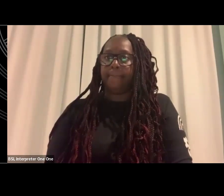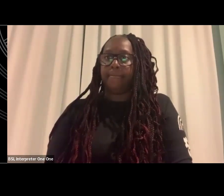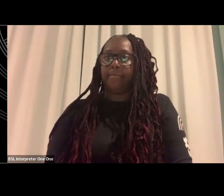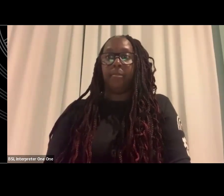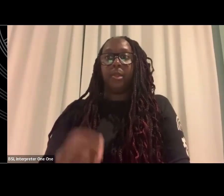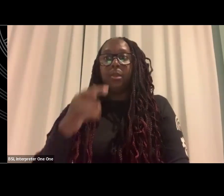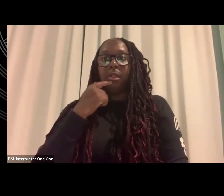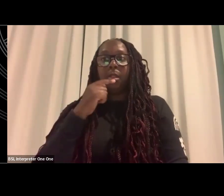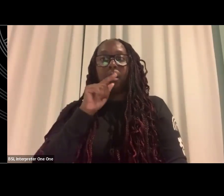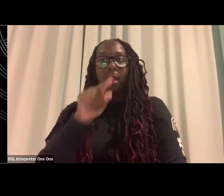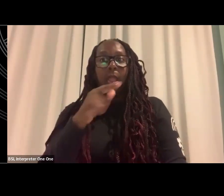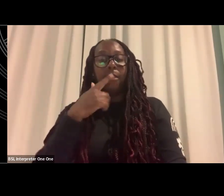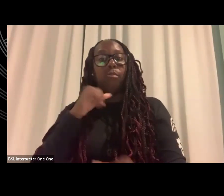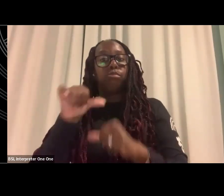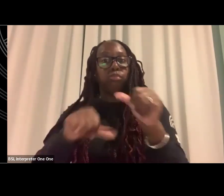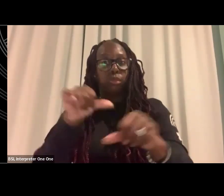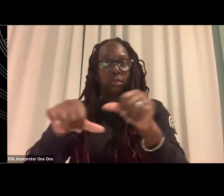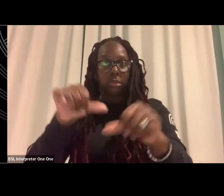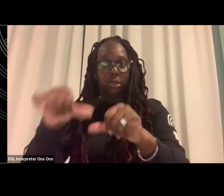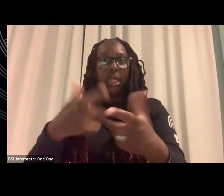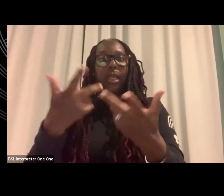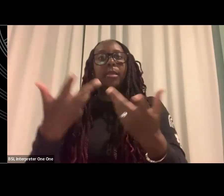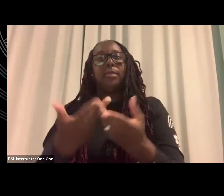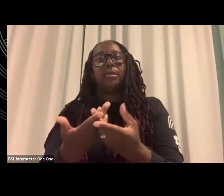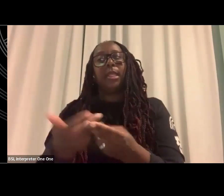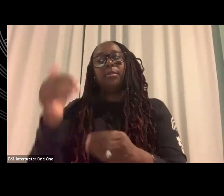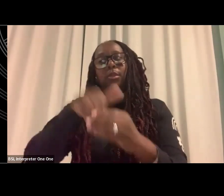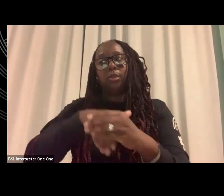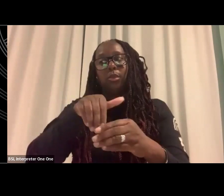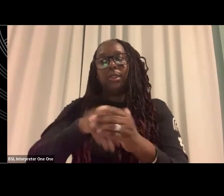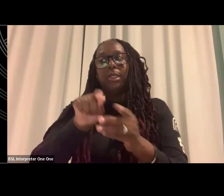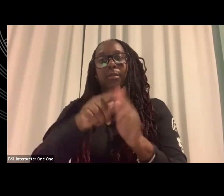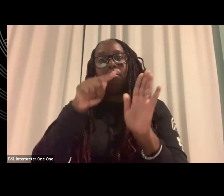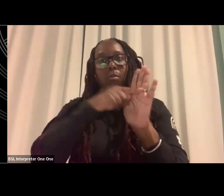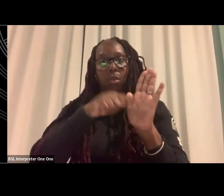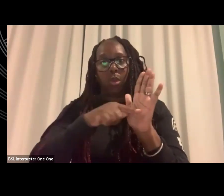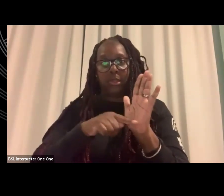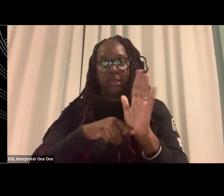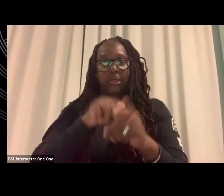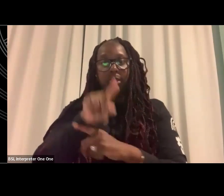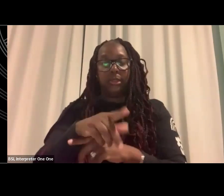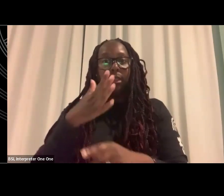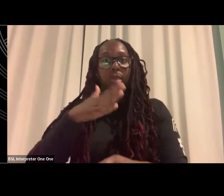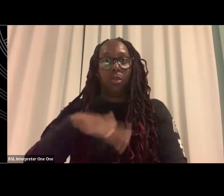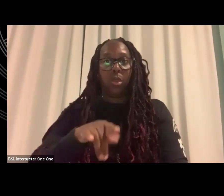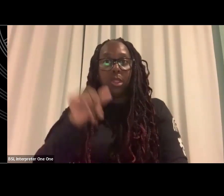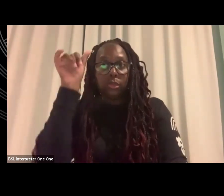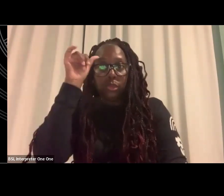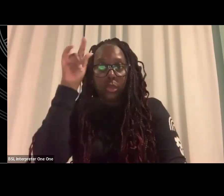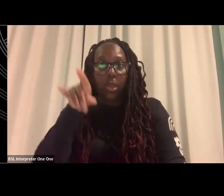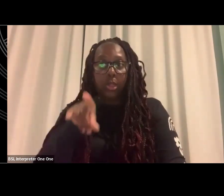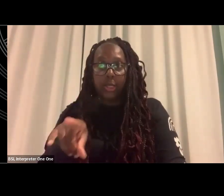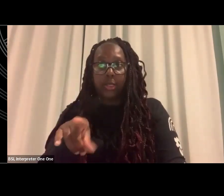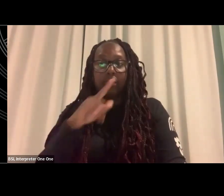considerations, priorities, and processes that go into policy making. And want to acknowledge that in